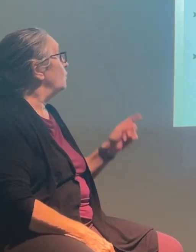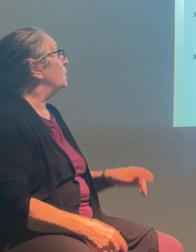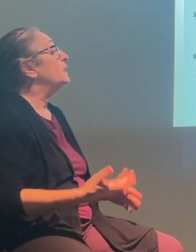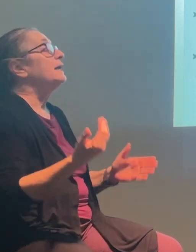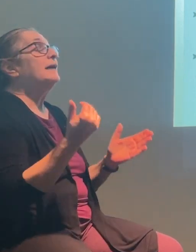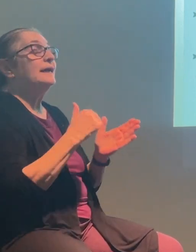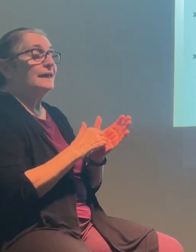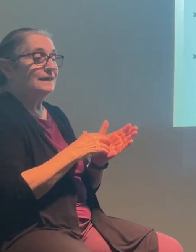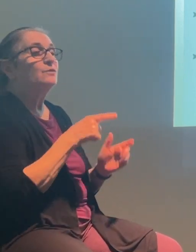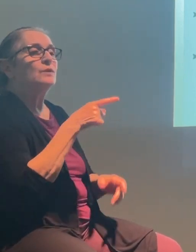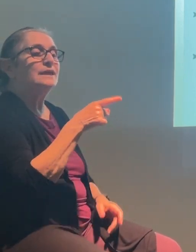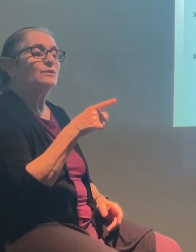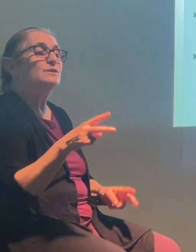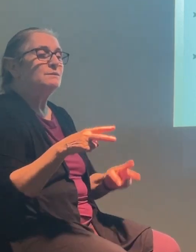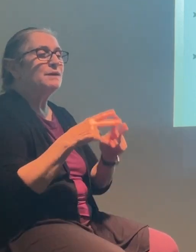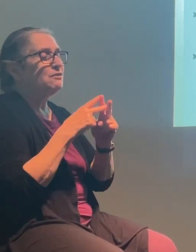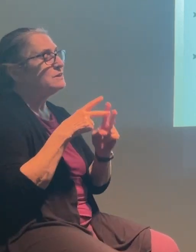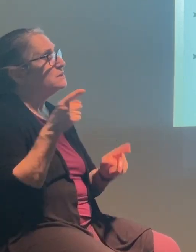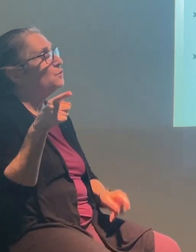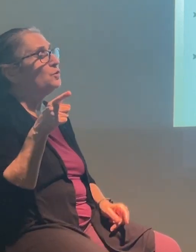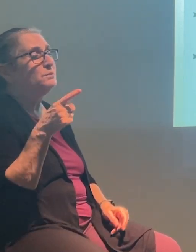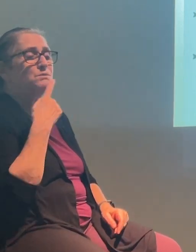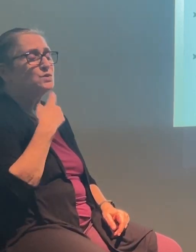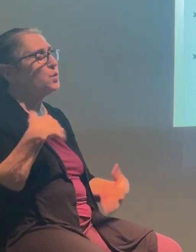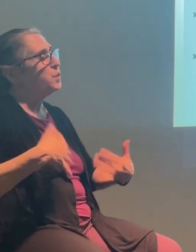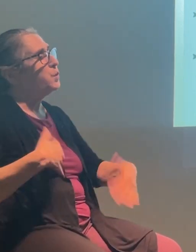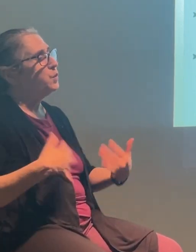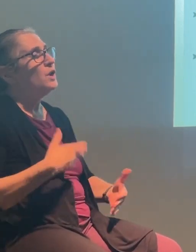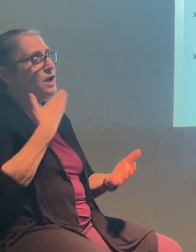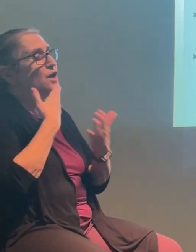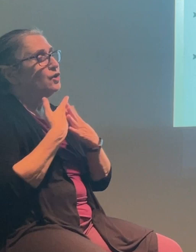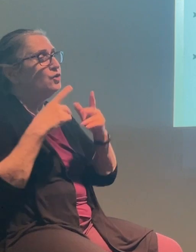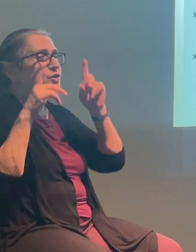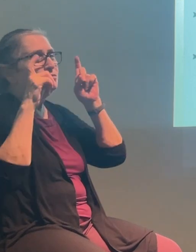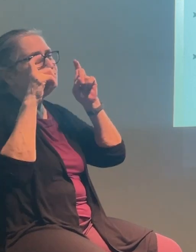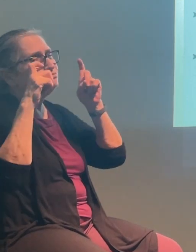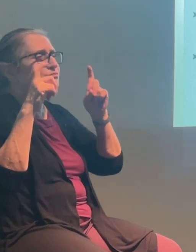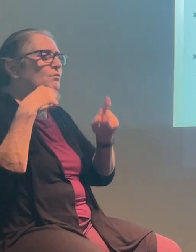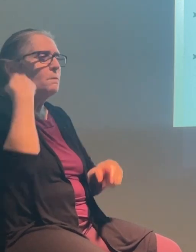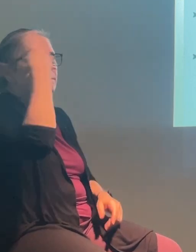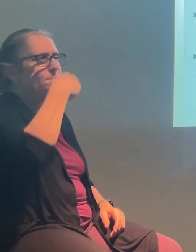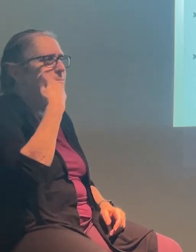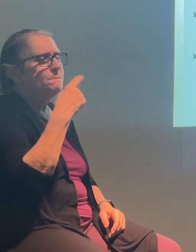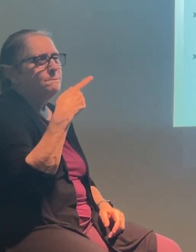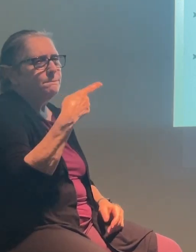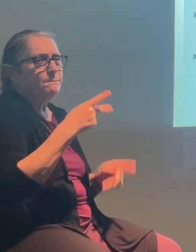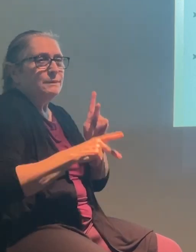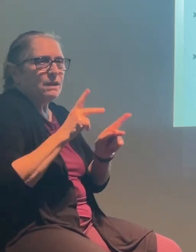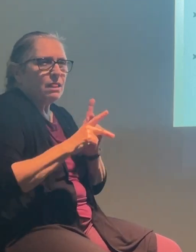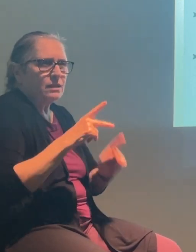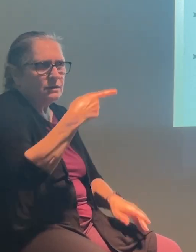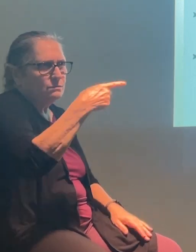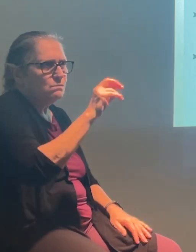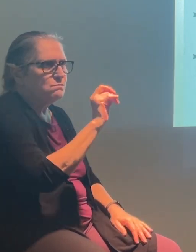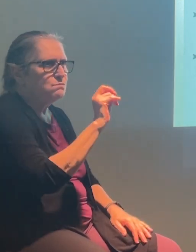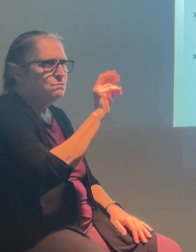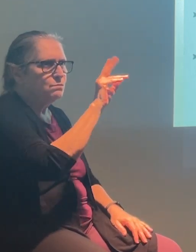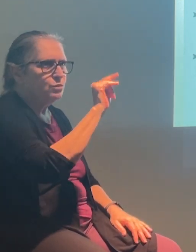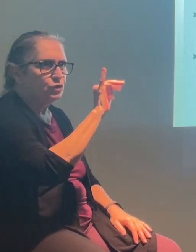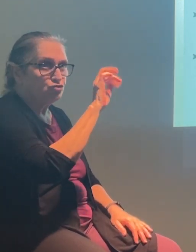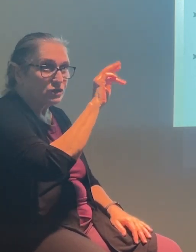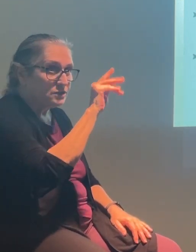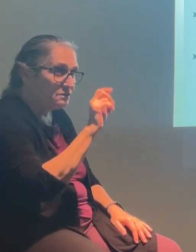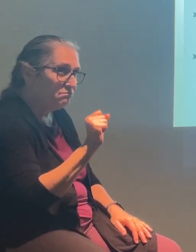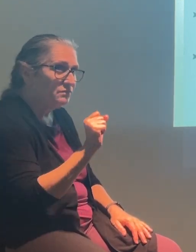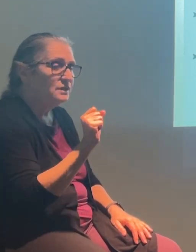again, as a very good portraitist. So he would photograph some of the artists, some writers that he